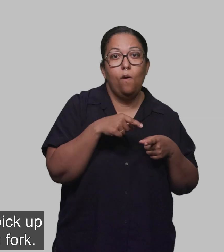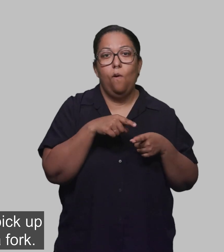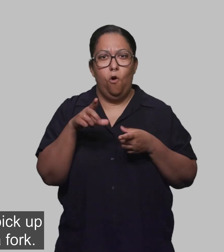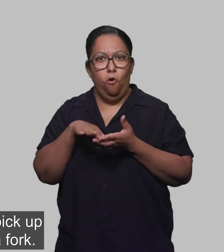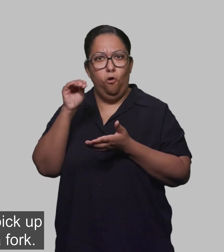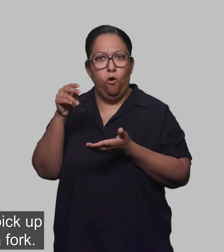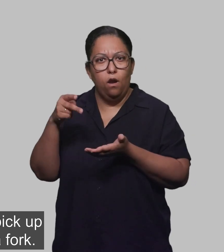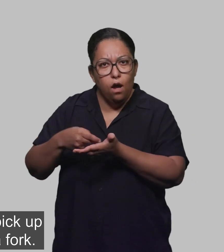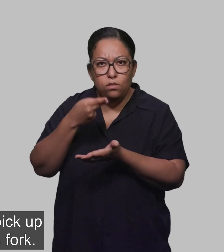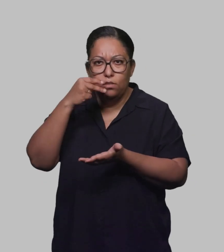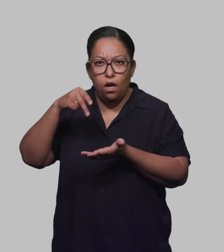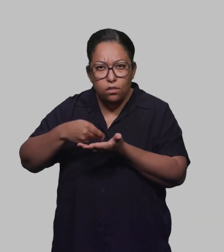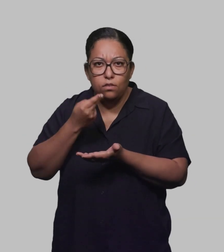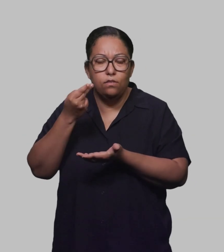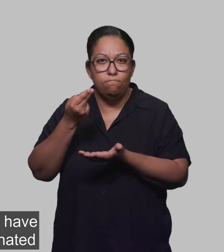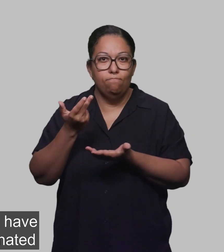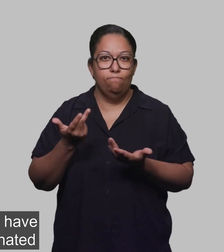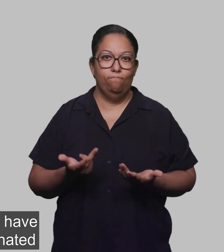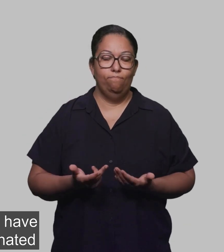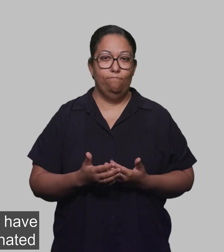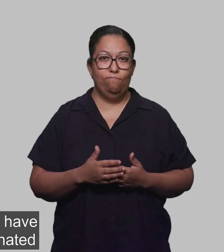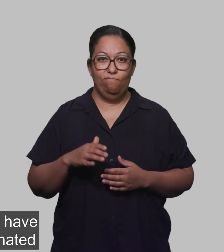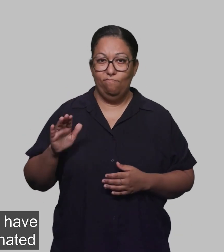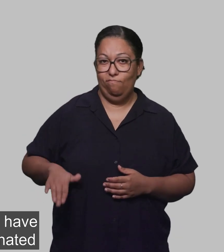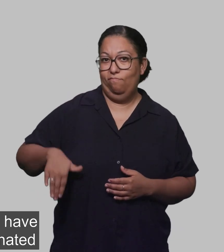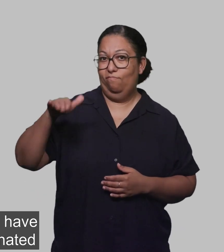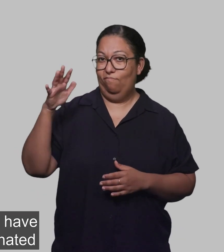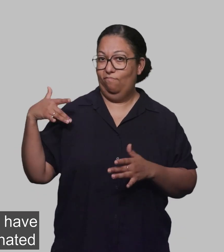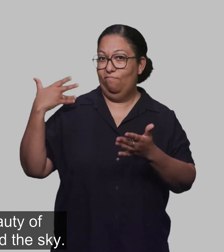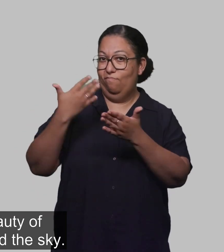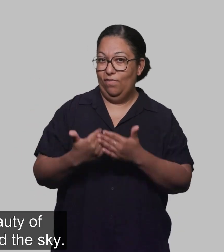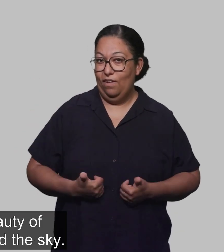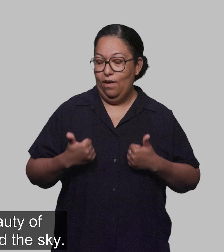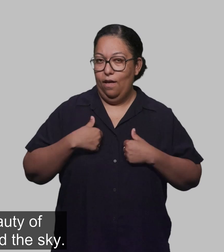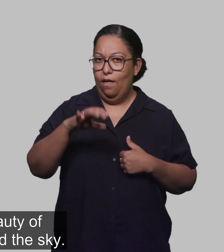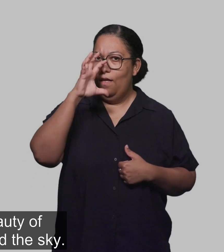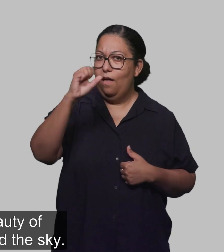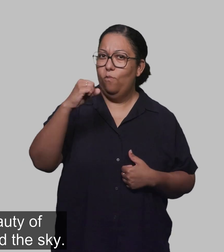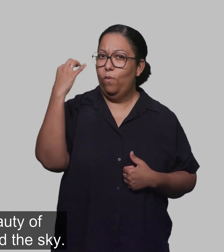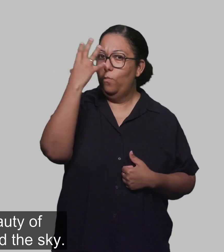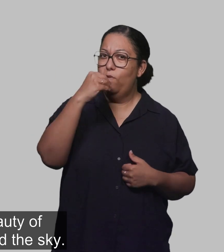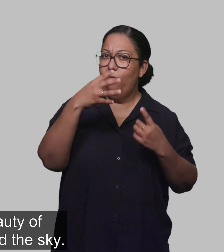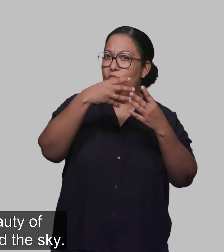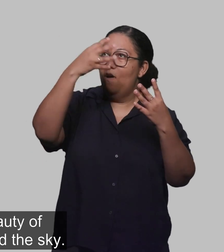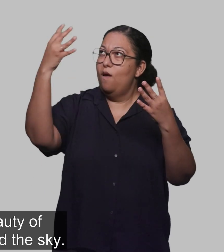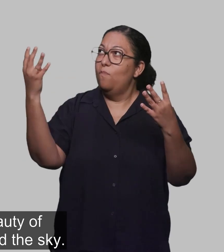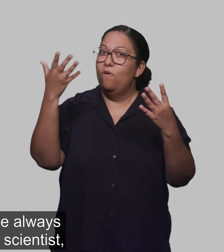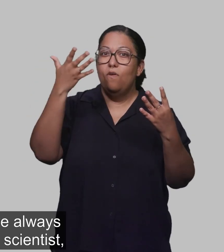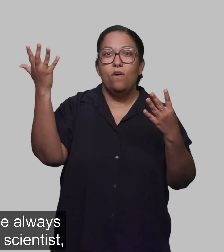up food with a fork. All my life, I have been fascinated with the beauty of the rainbow and the